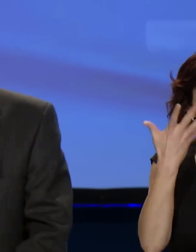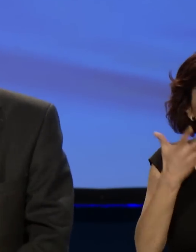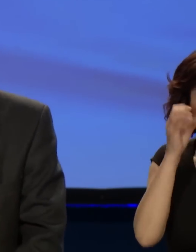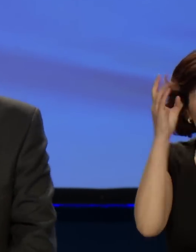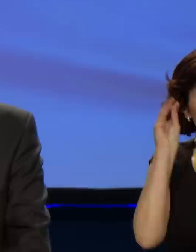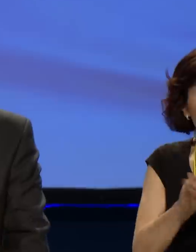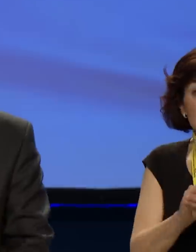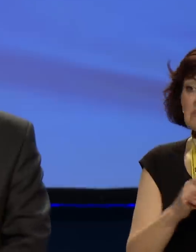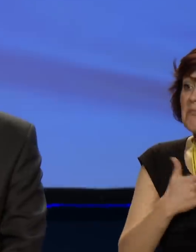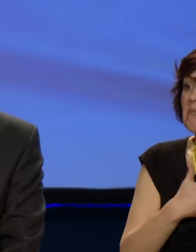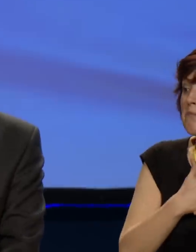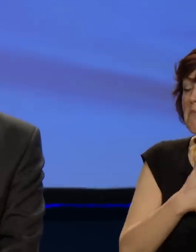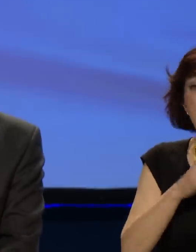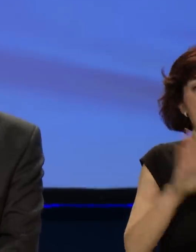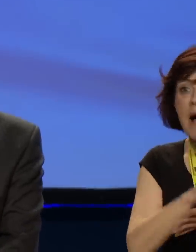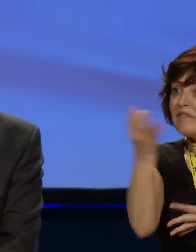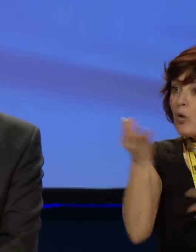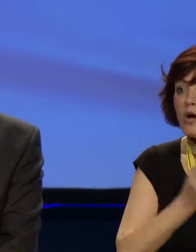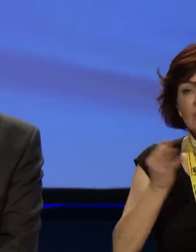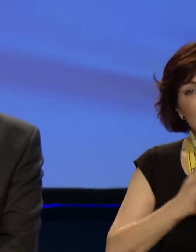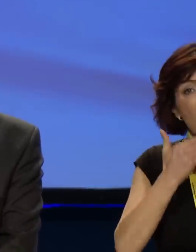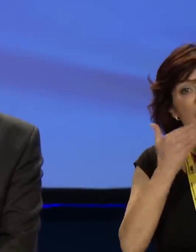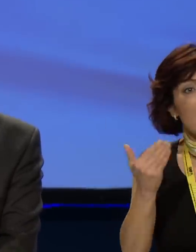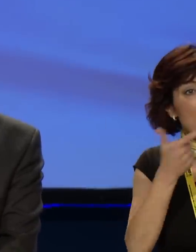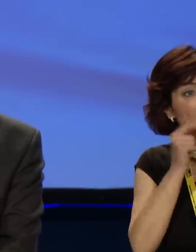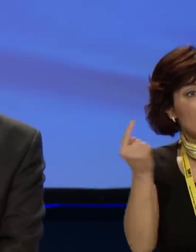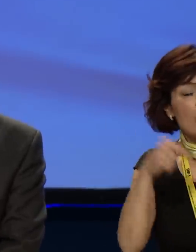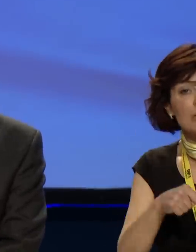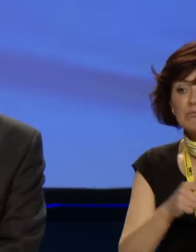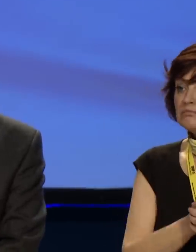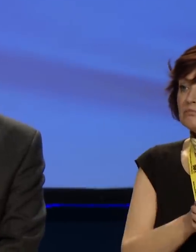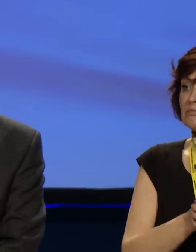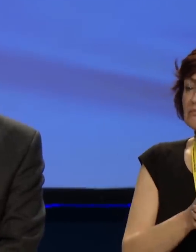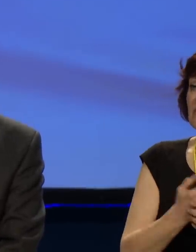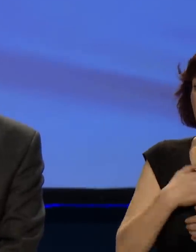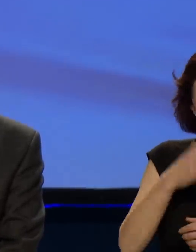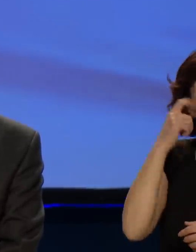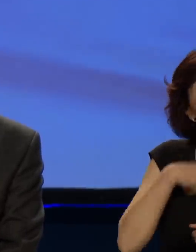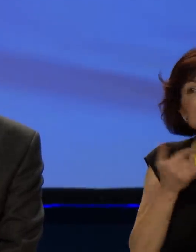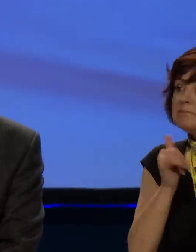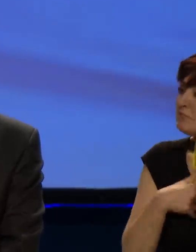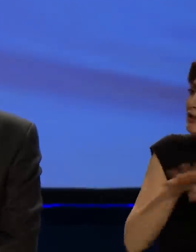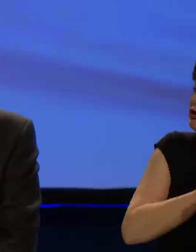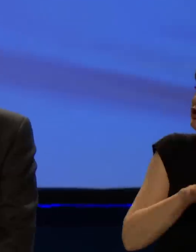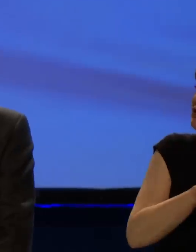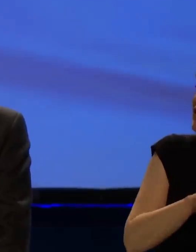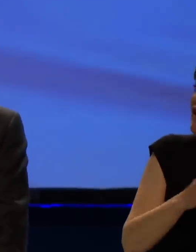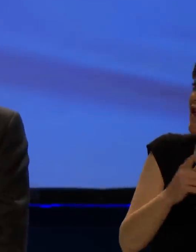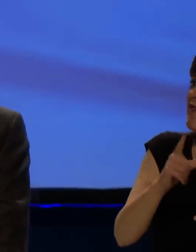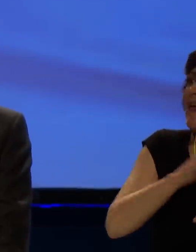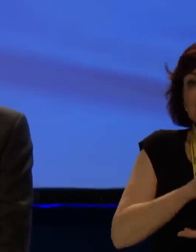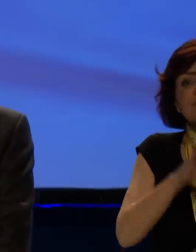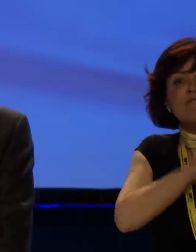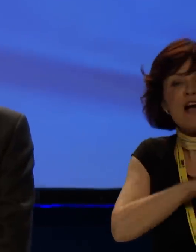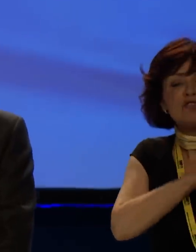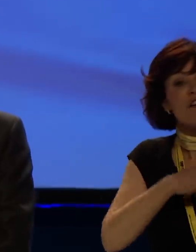I take questions, and I thank everyone for being there. I'm calm, I always am in situations like that. That's the advantage